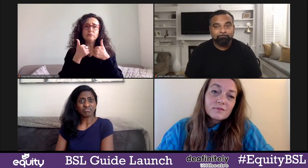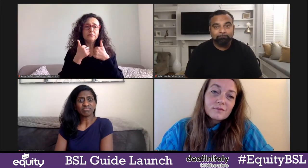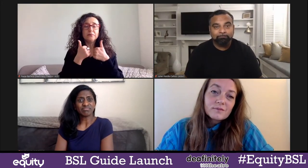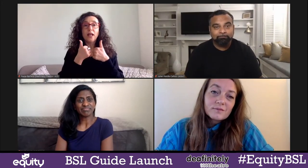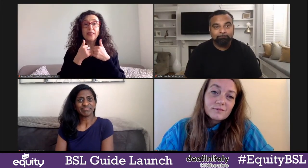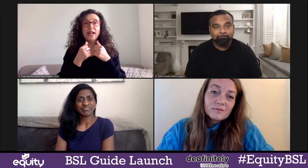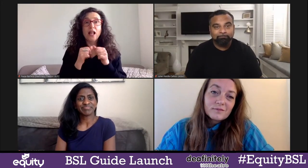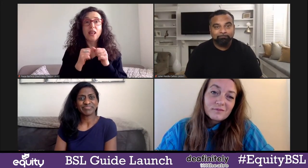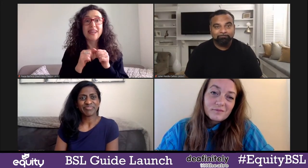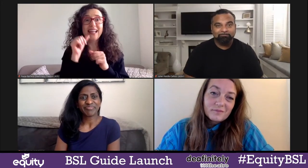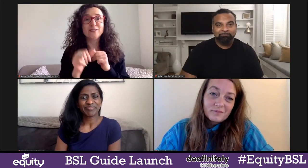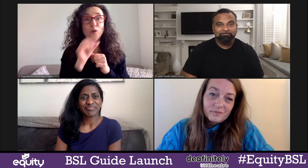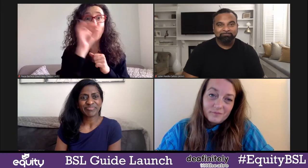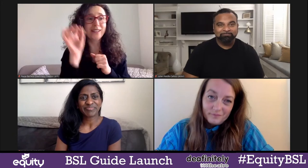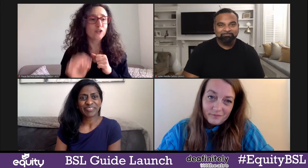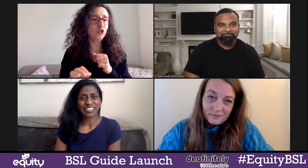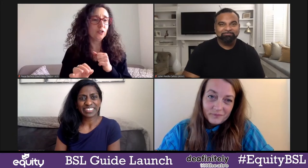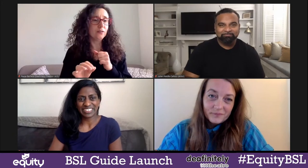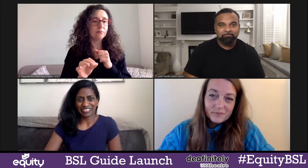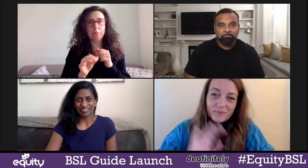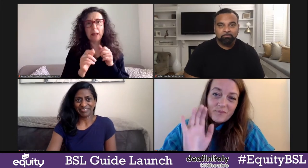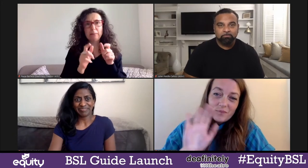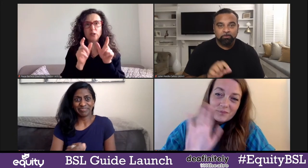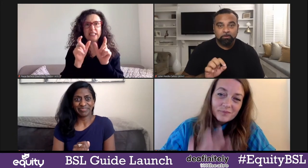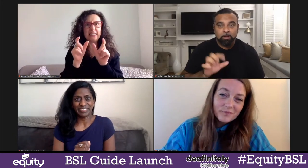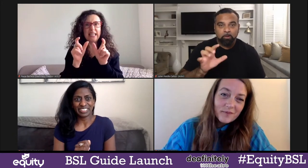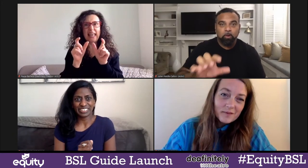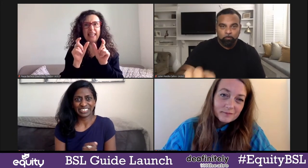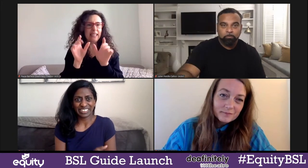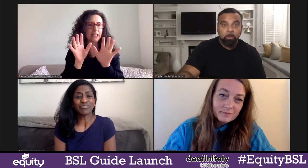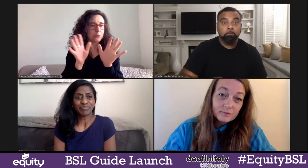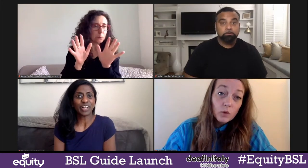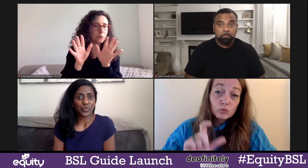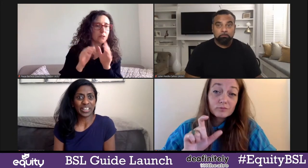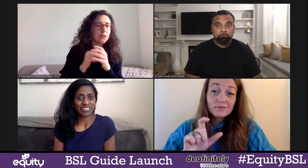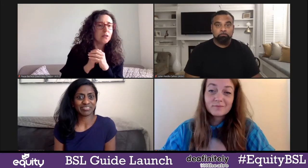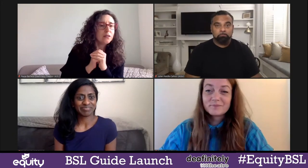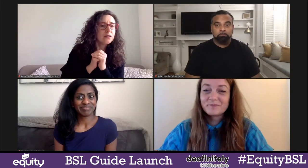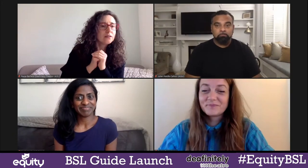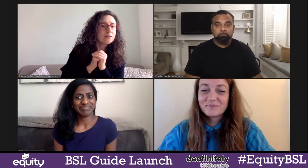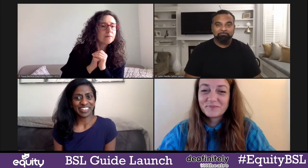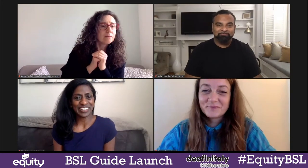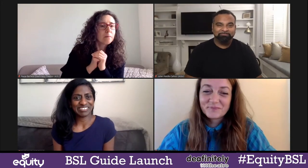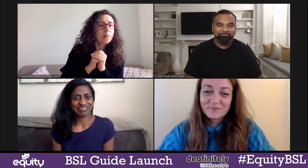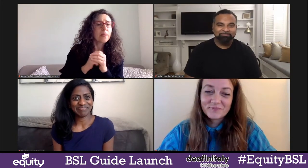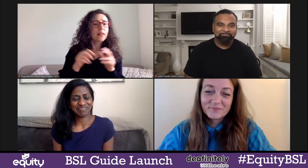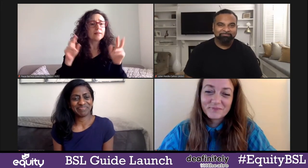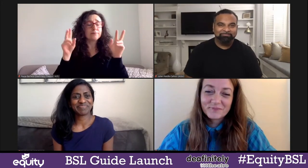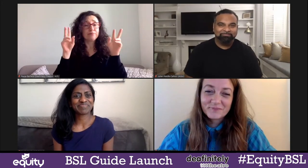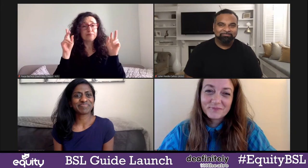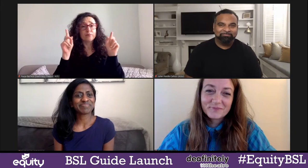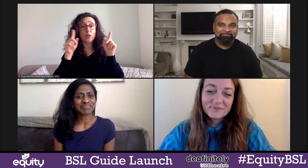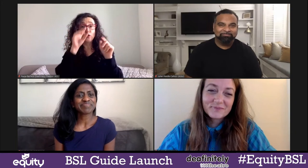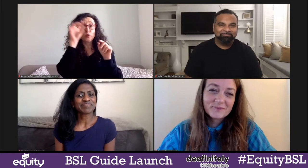well. Paula, thank you so much to the actors. Maybe just stay there for now for my next question, in case it's